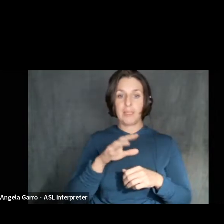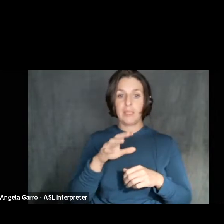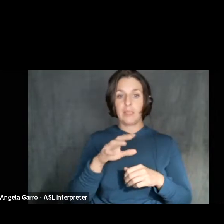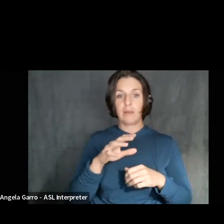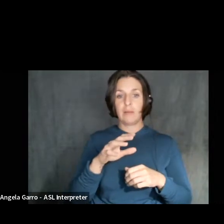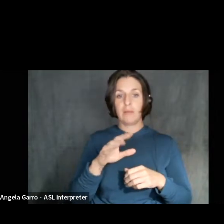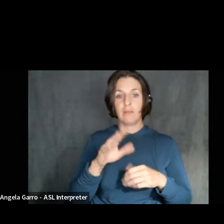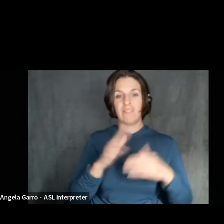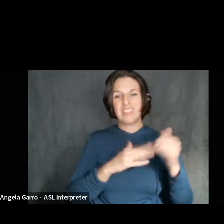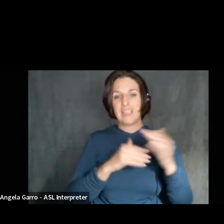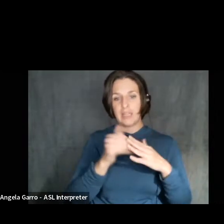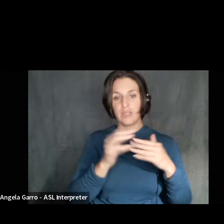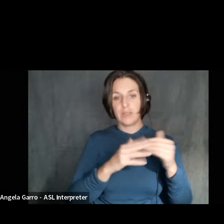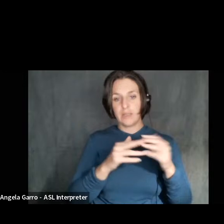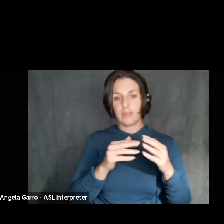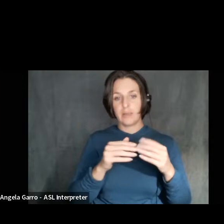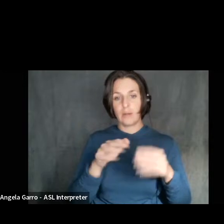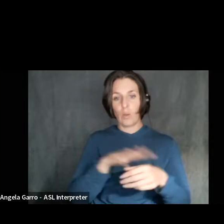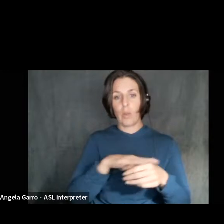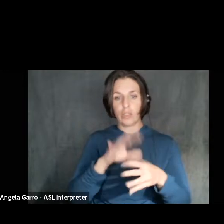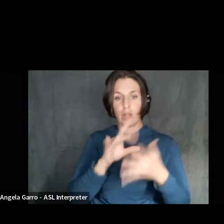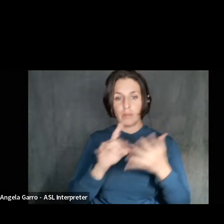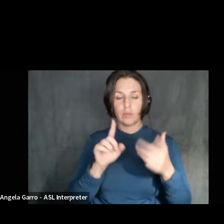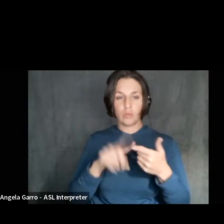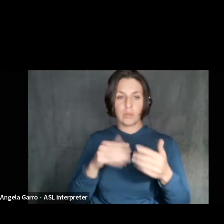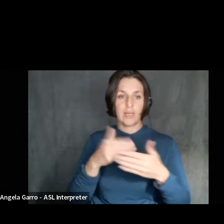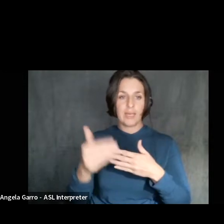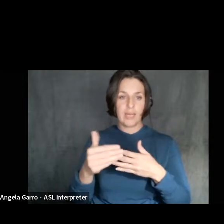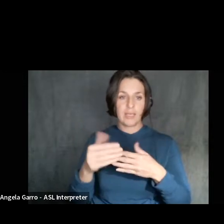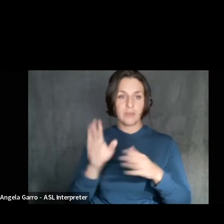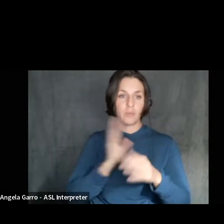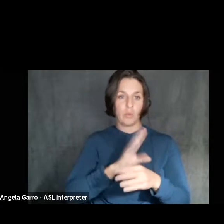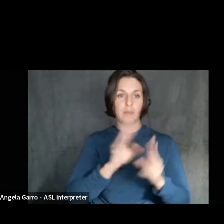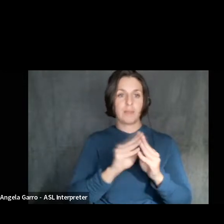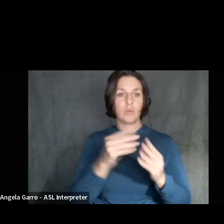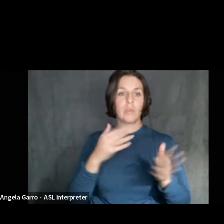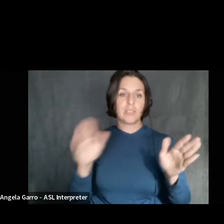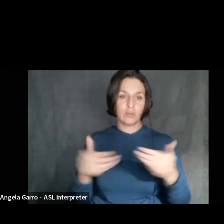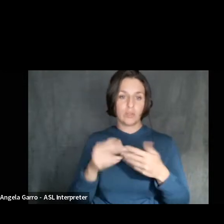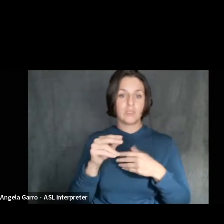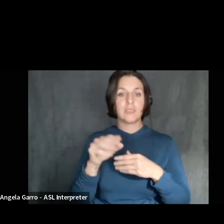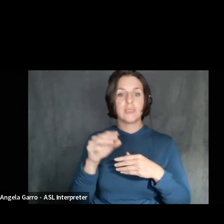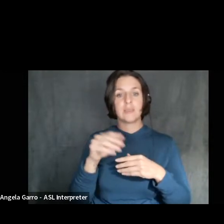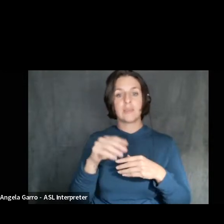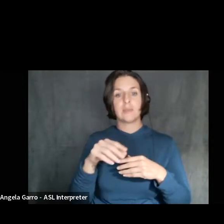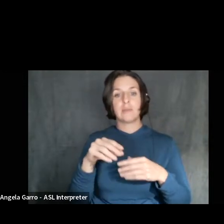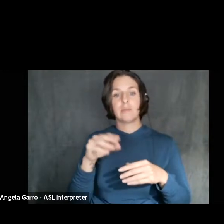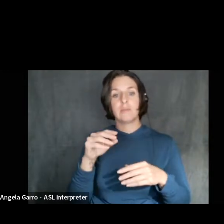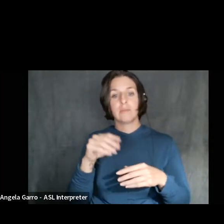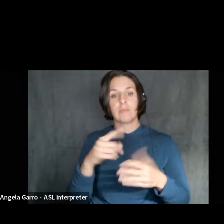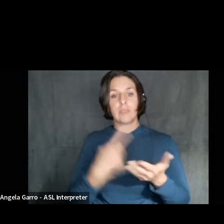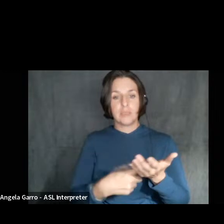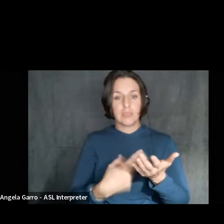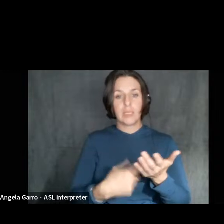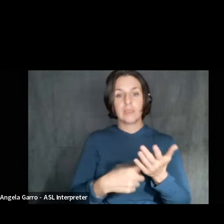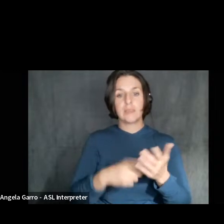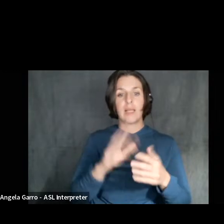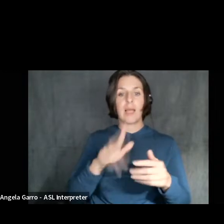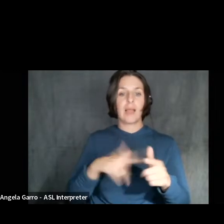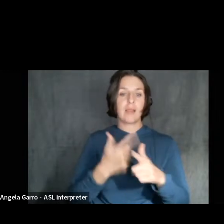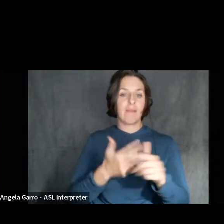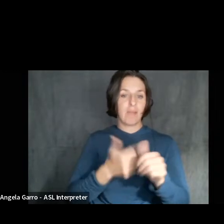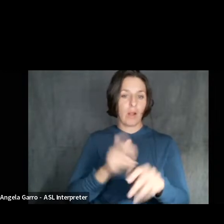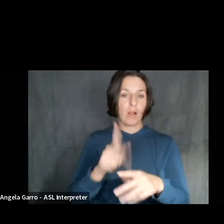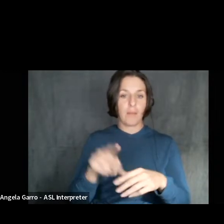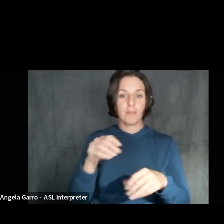to the next board meeting so that we could introduce in November, discuss, and then follow up at the December board meeting if there's